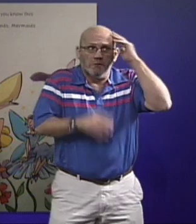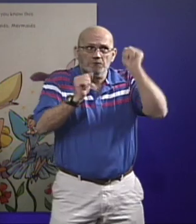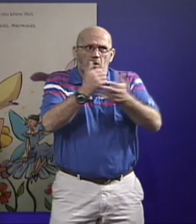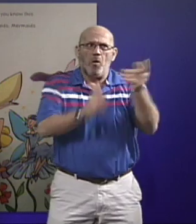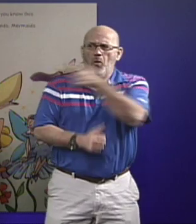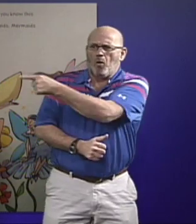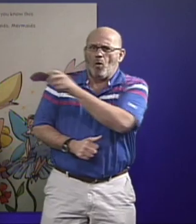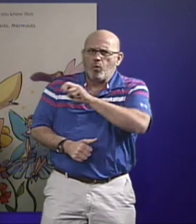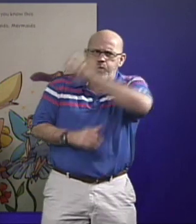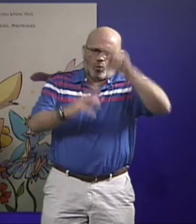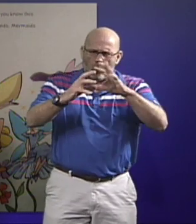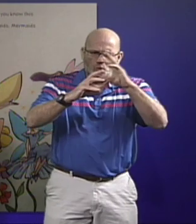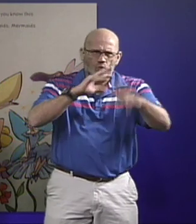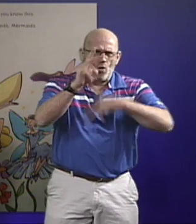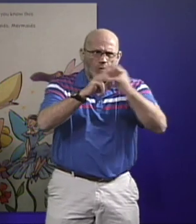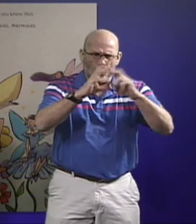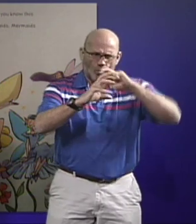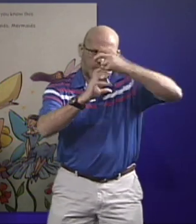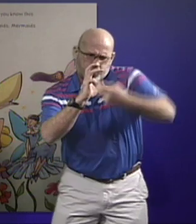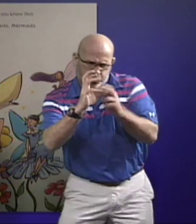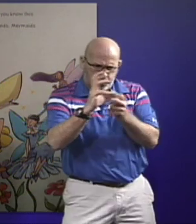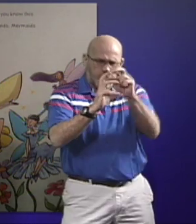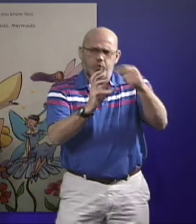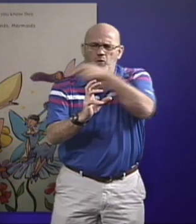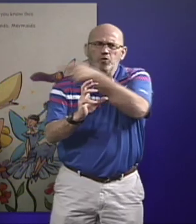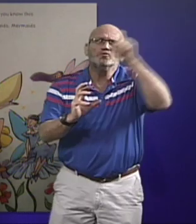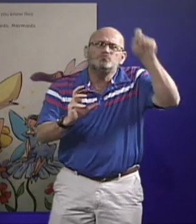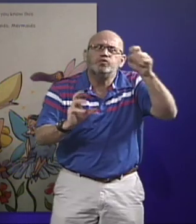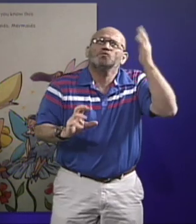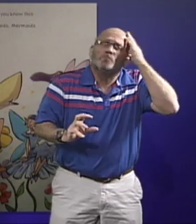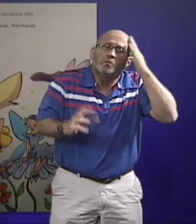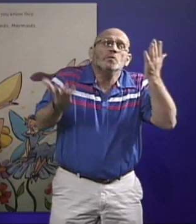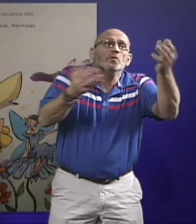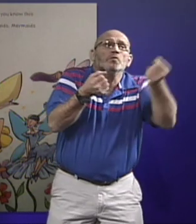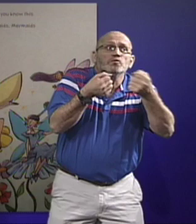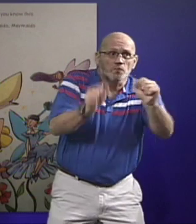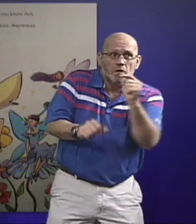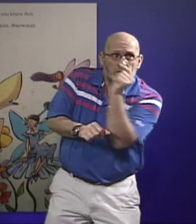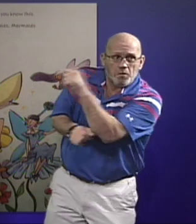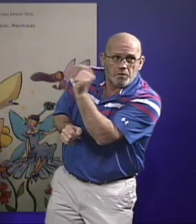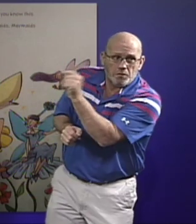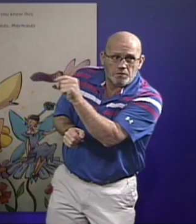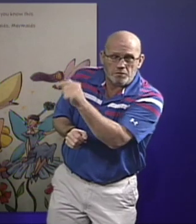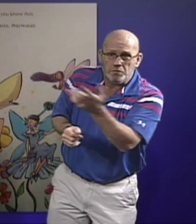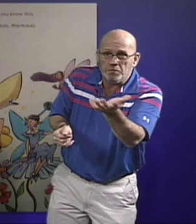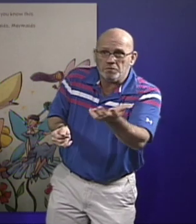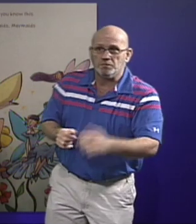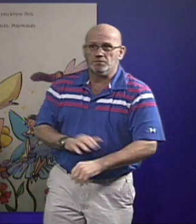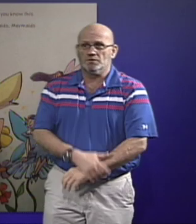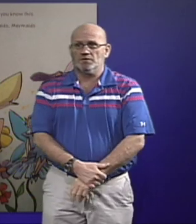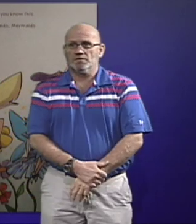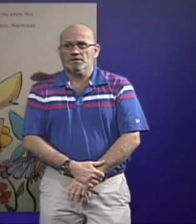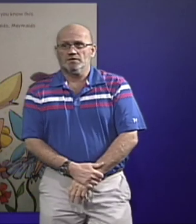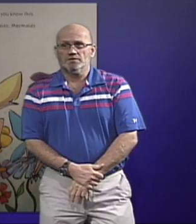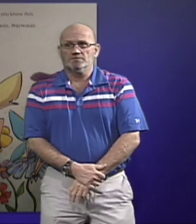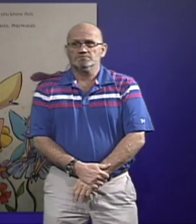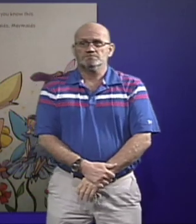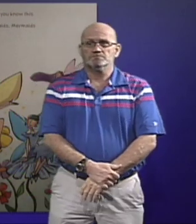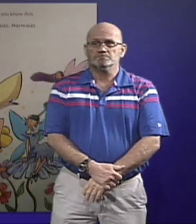No. Sorry, said the flower fairies. Ask the mermaids. Mermaids travel a lot. Maybe they know